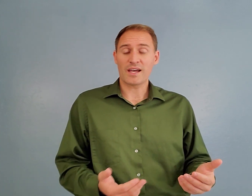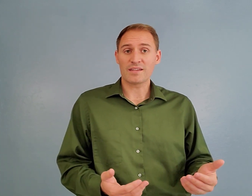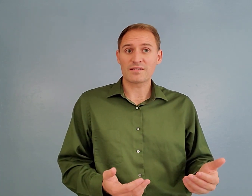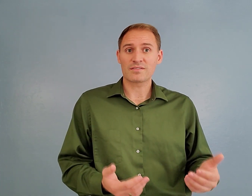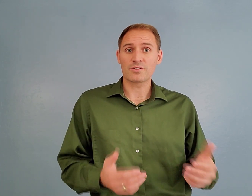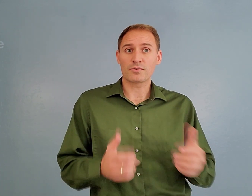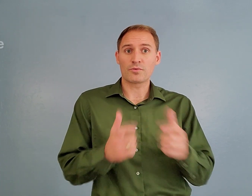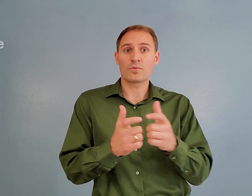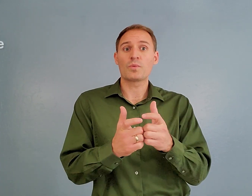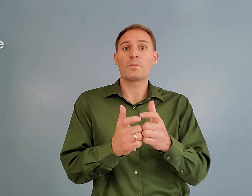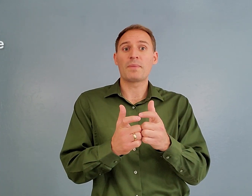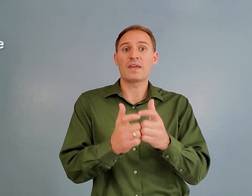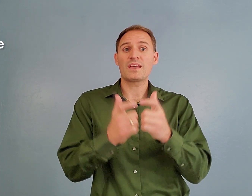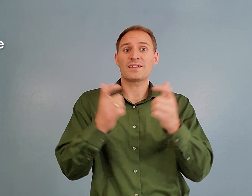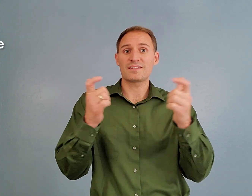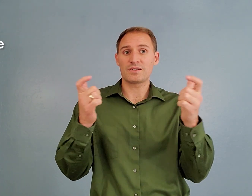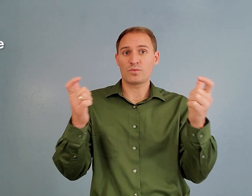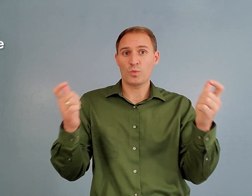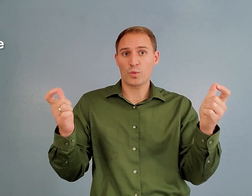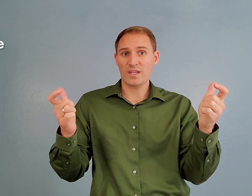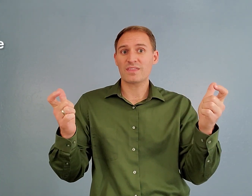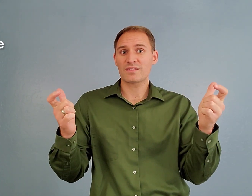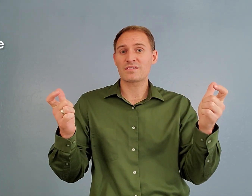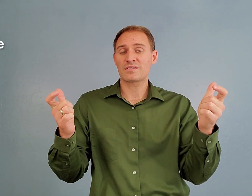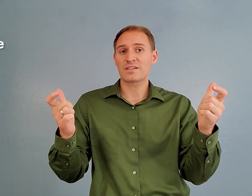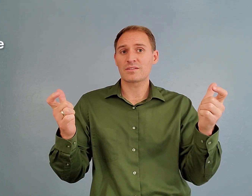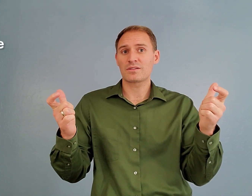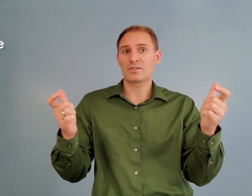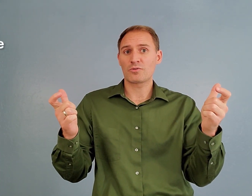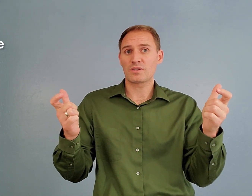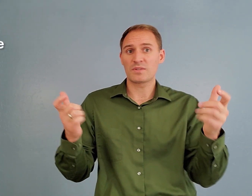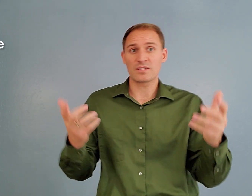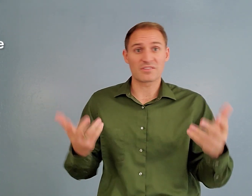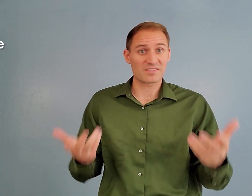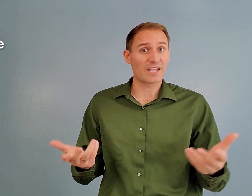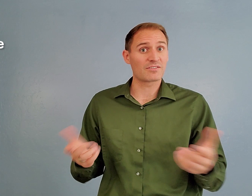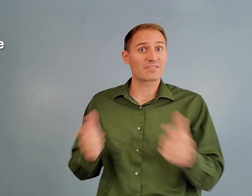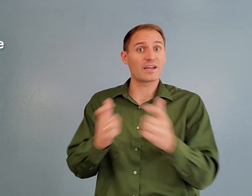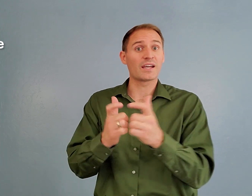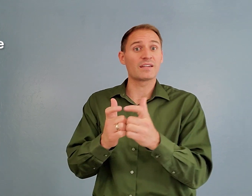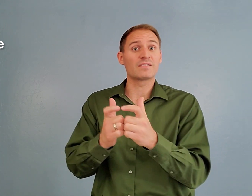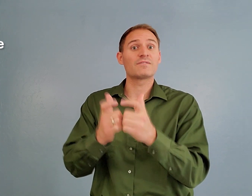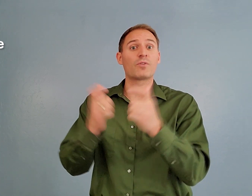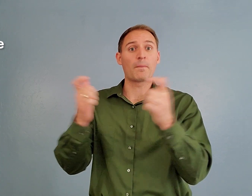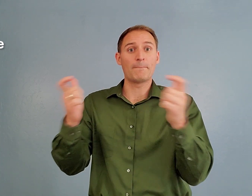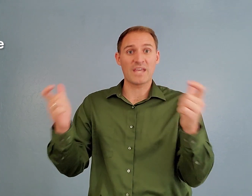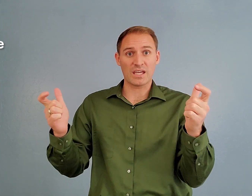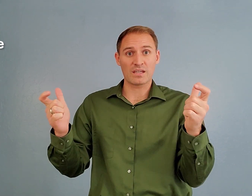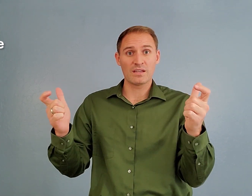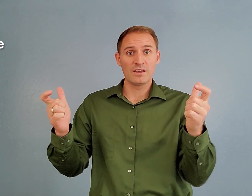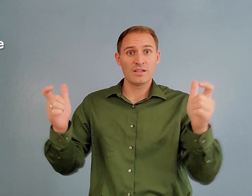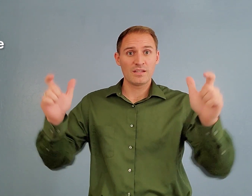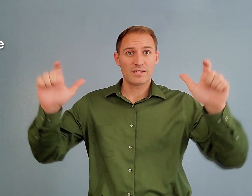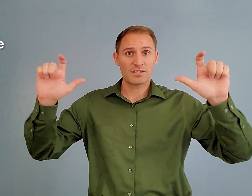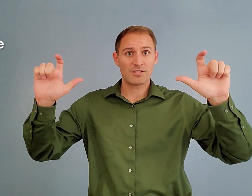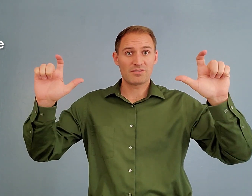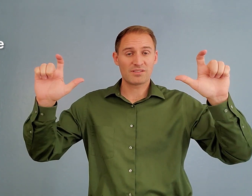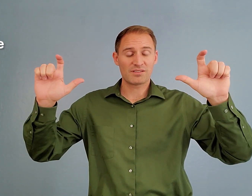size. So big as in width, this is going to be your standard sign for big. It uses